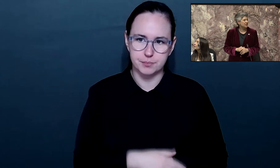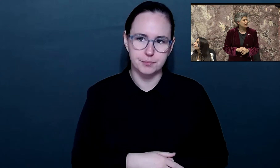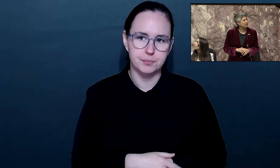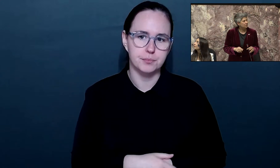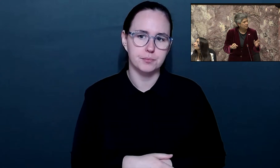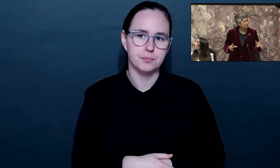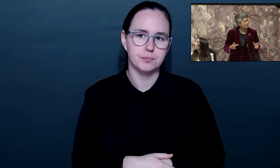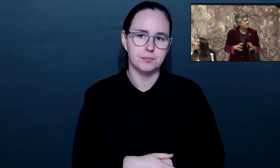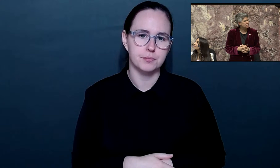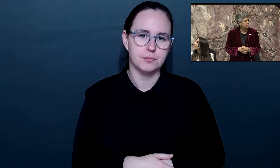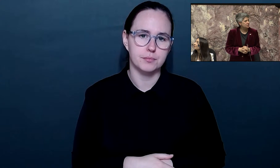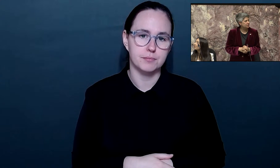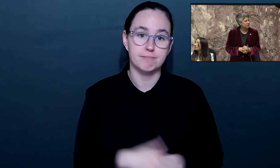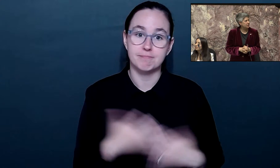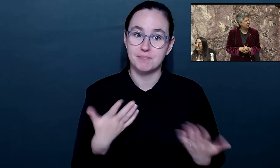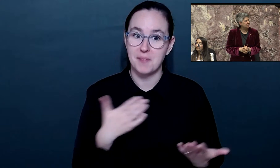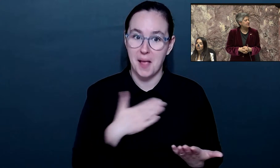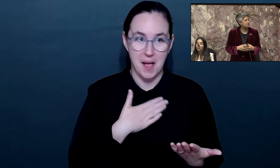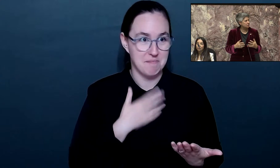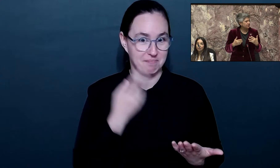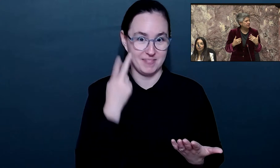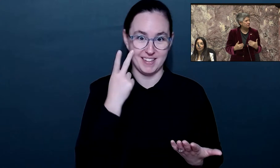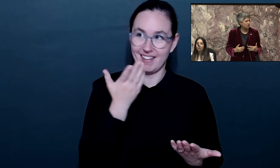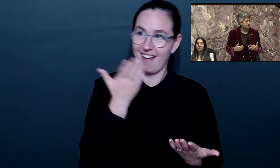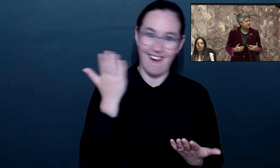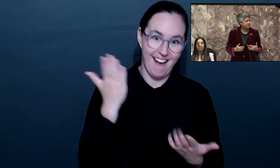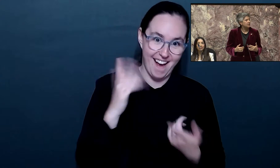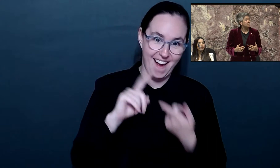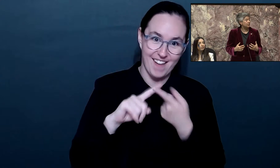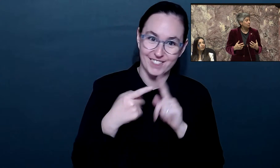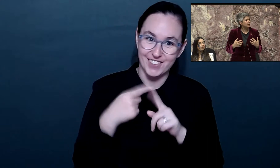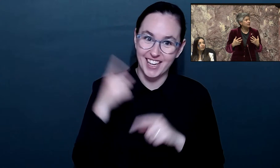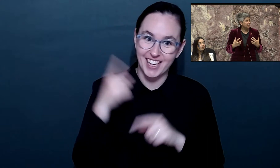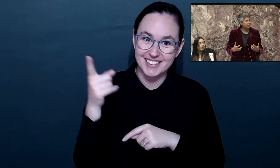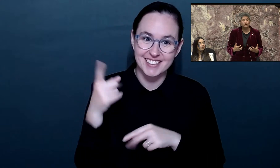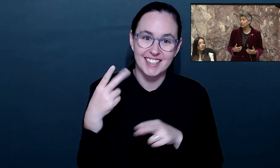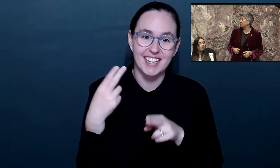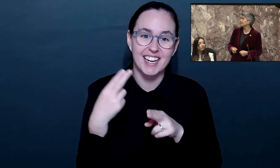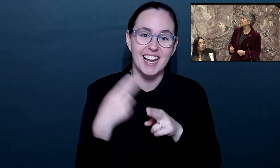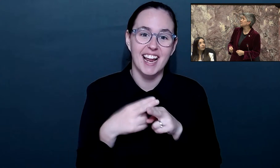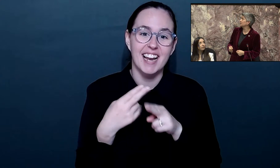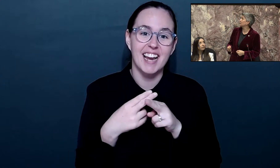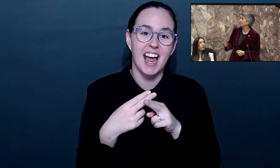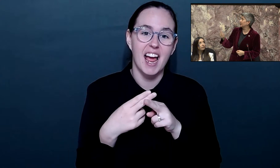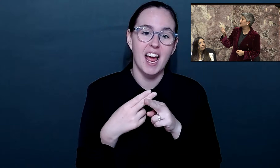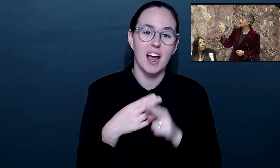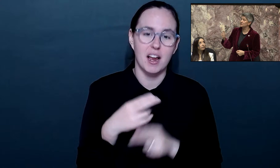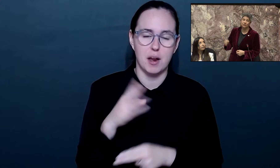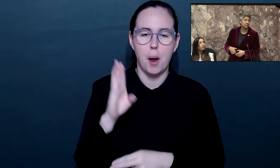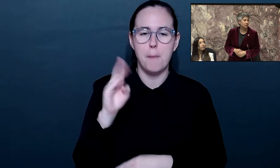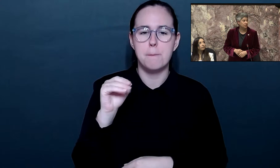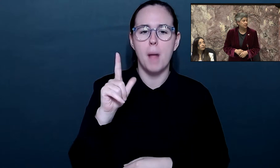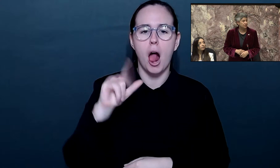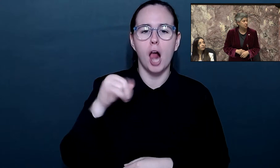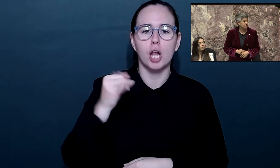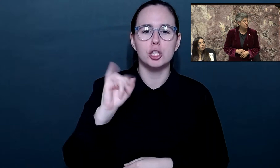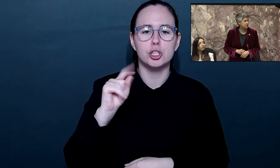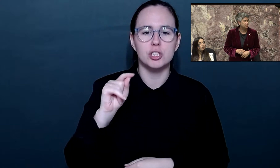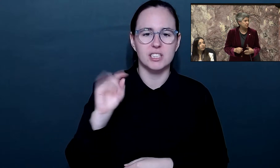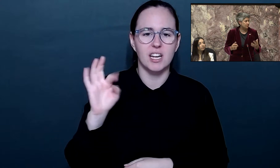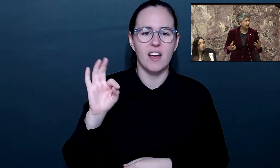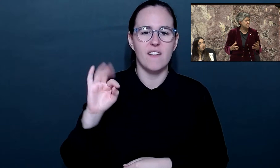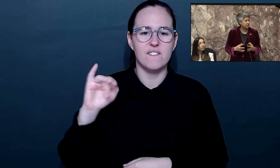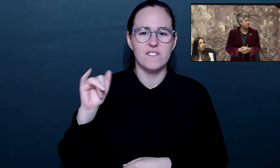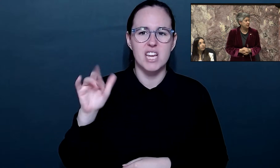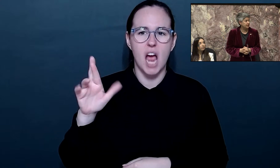She's here with the BC Nurses Union, does terrific advocacy, but really in Vancouver Kensington, I want to recognize her for her leadership.